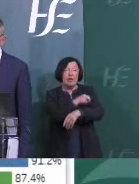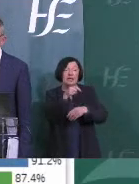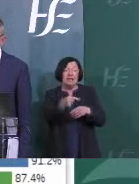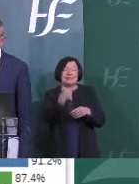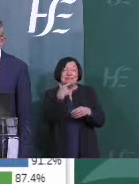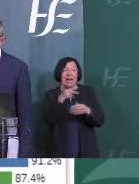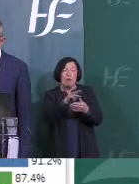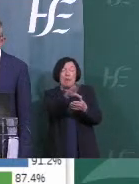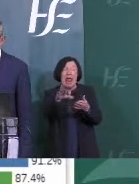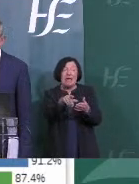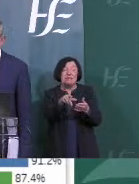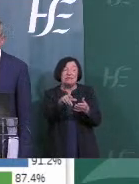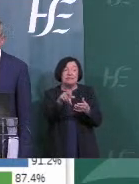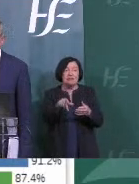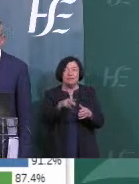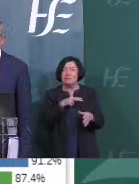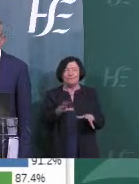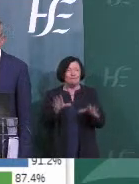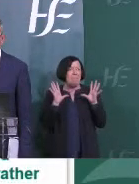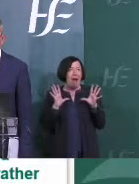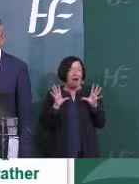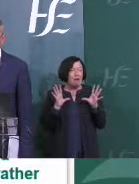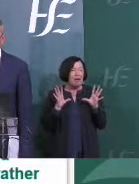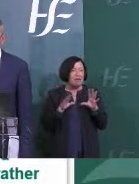2nd place, which is really remarkable.